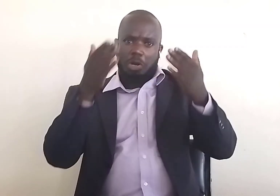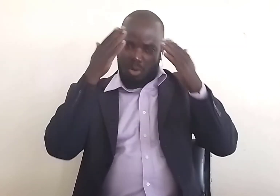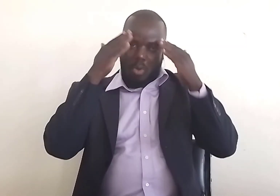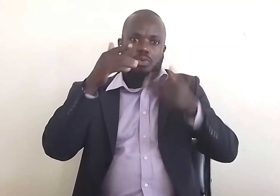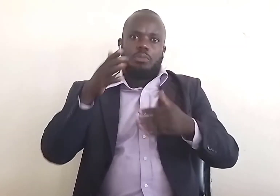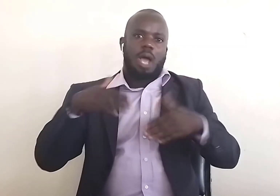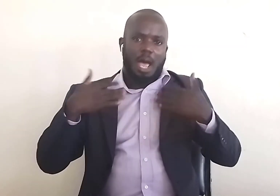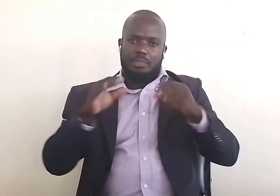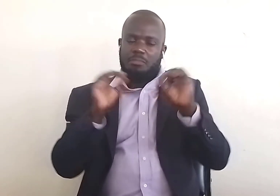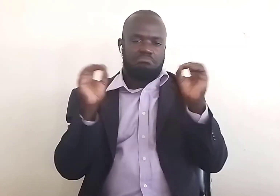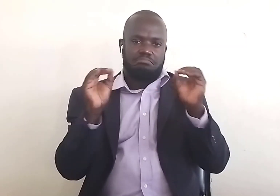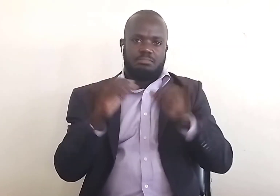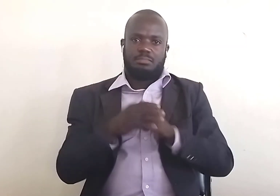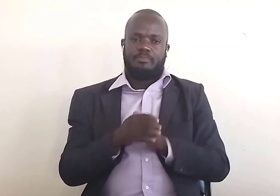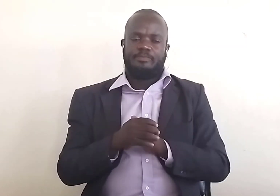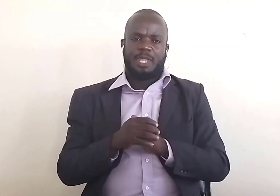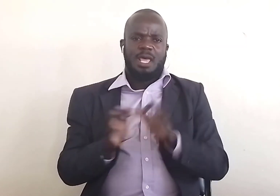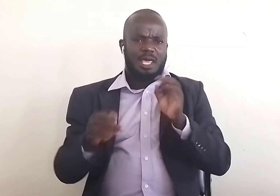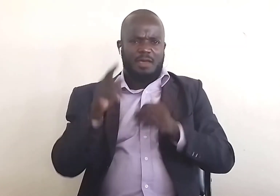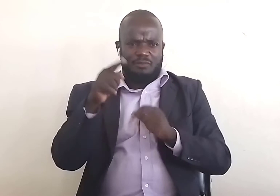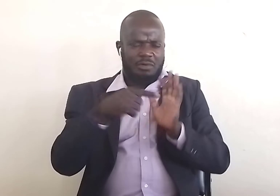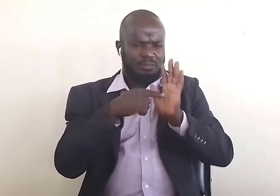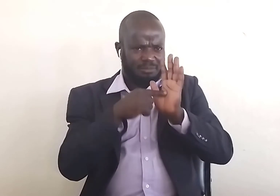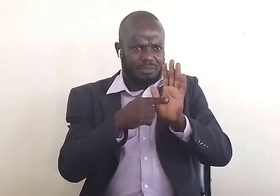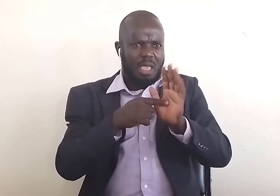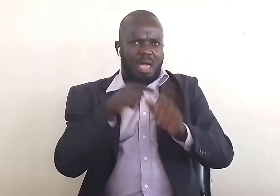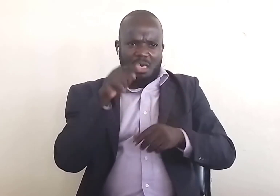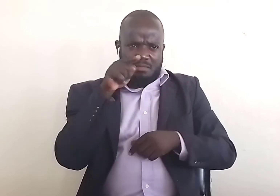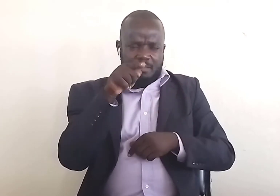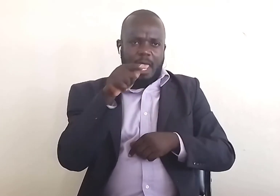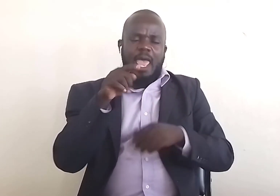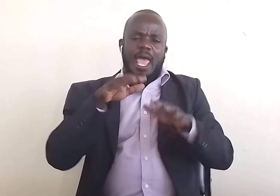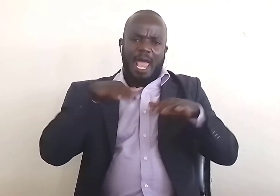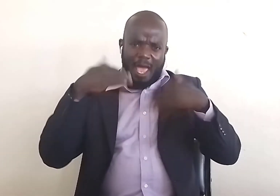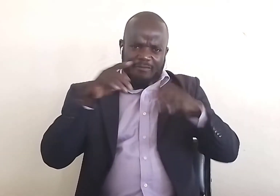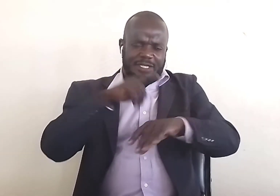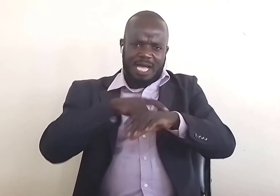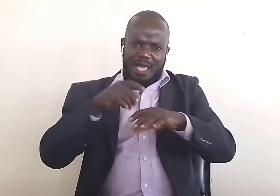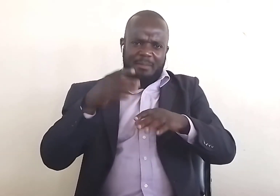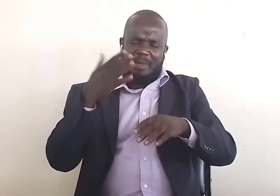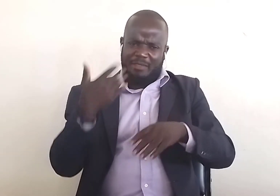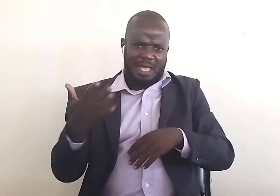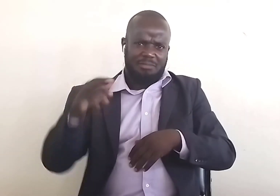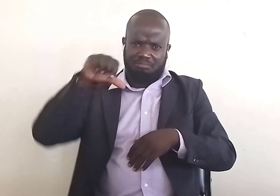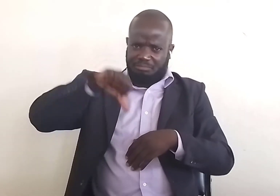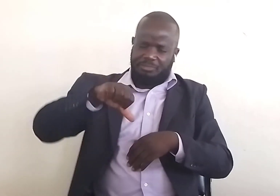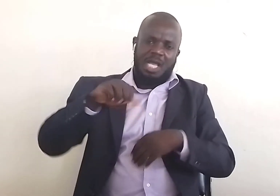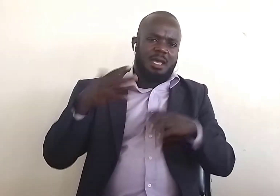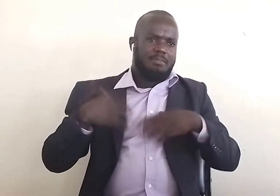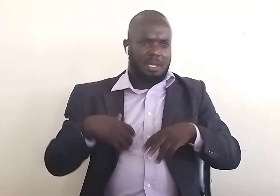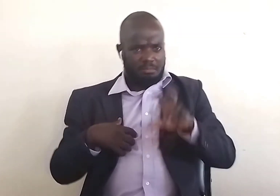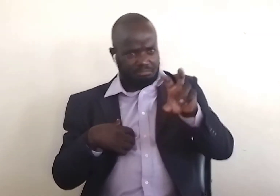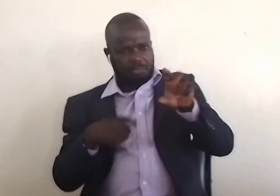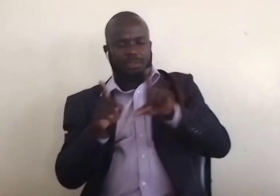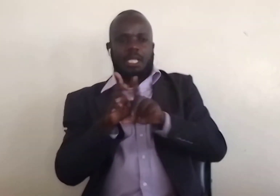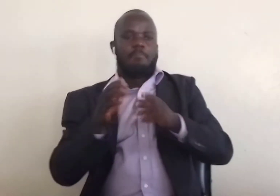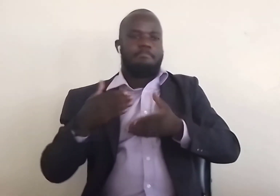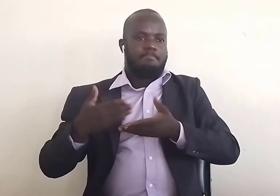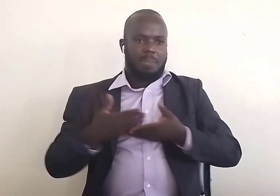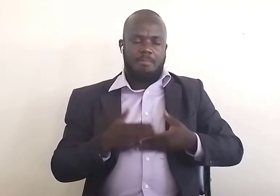displeased. If you appear that way every time something doesn't go your way, then you'll likely be viewed as a big baby, a spoiled person,